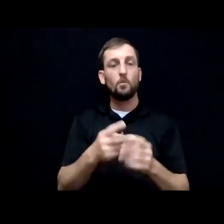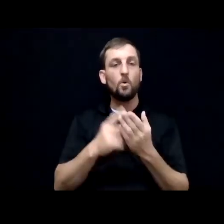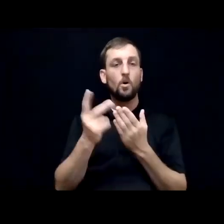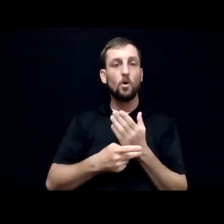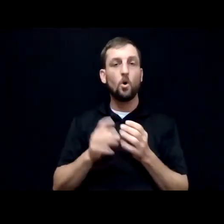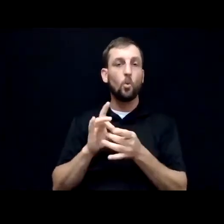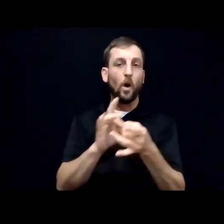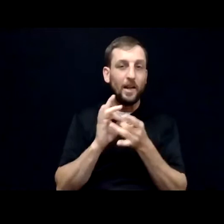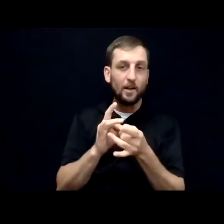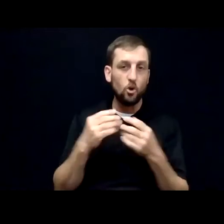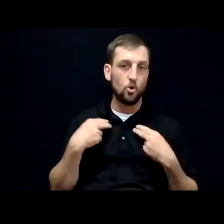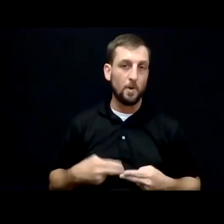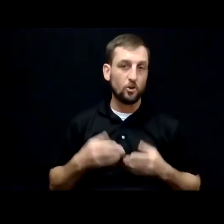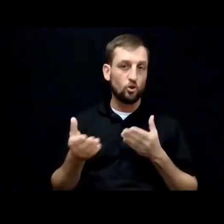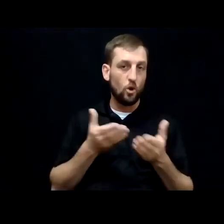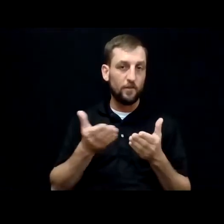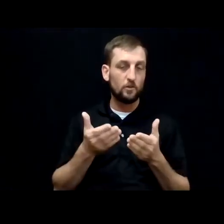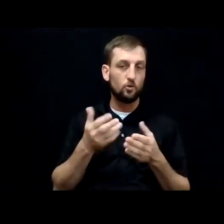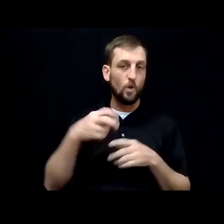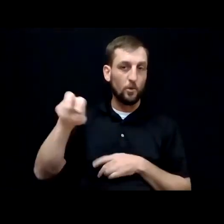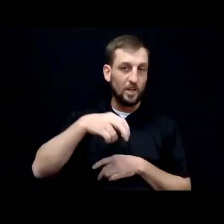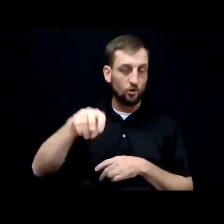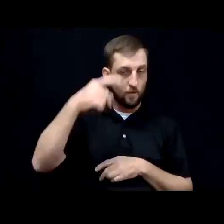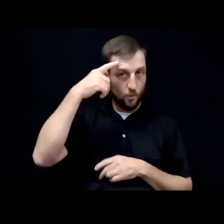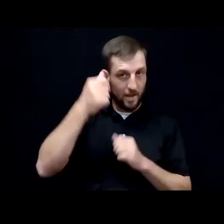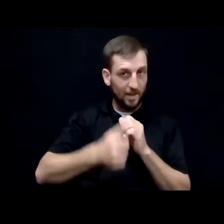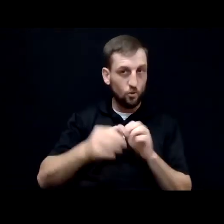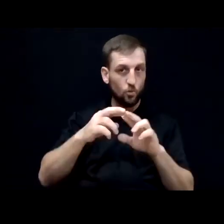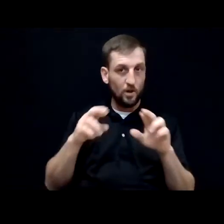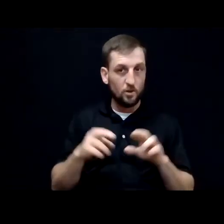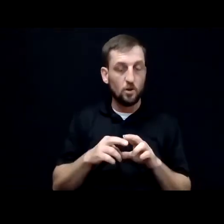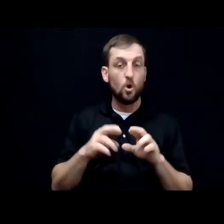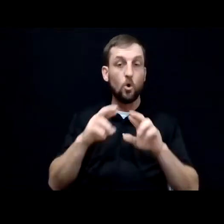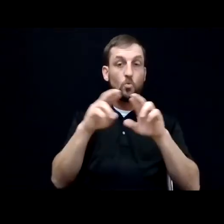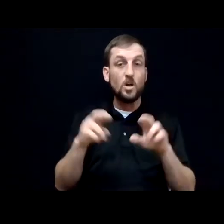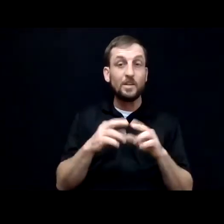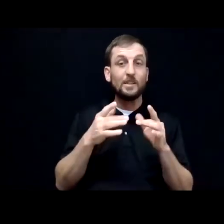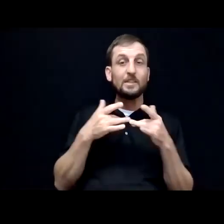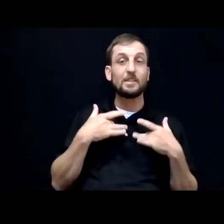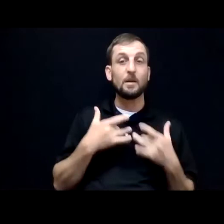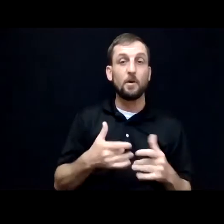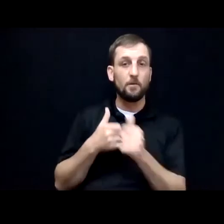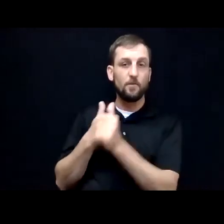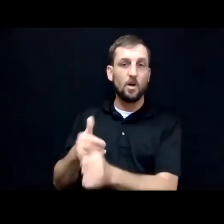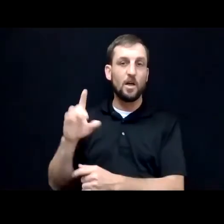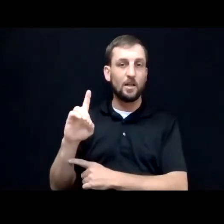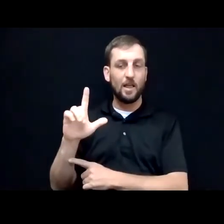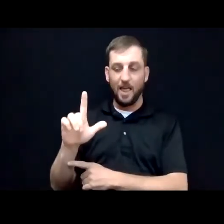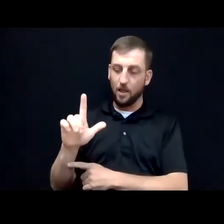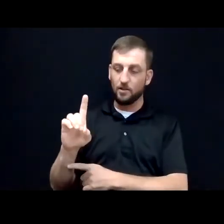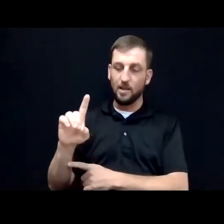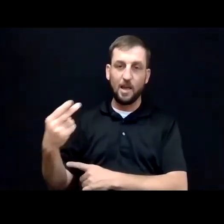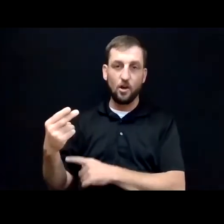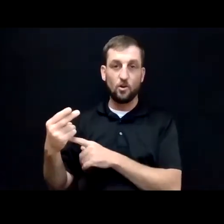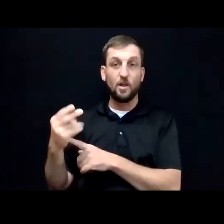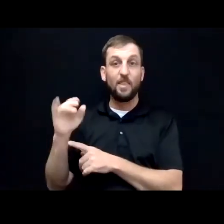Transportation for each region. So the regions typically mirror the LDH regions. So LDH Region 6 is the